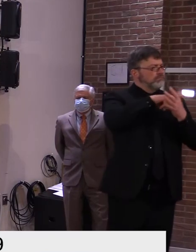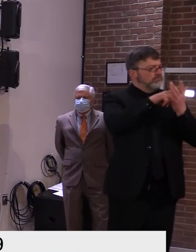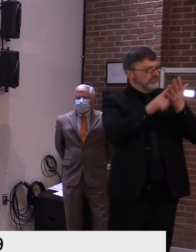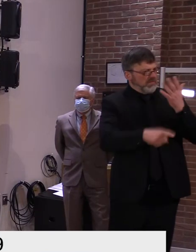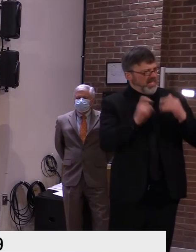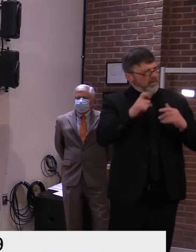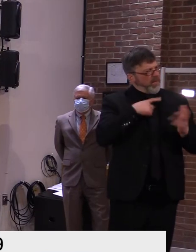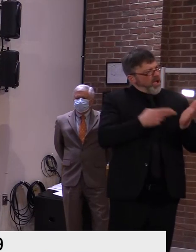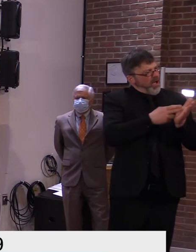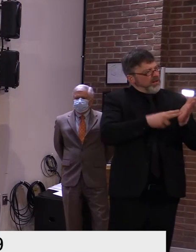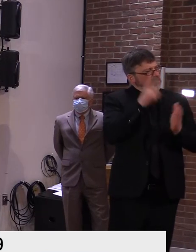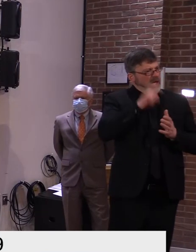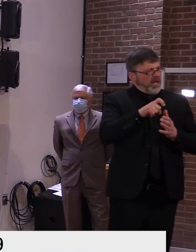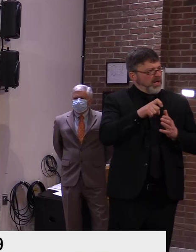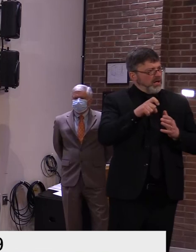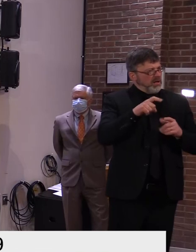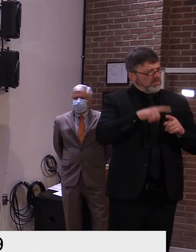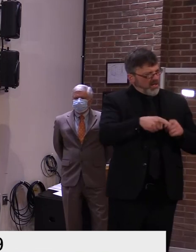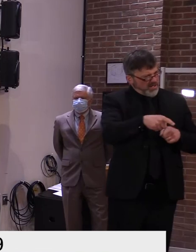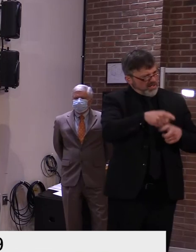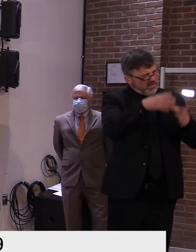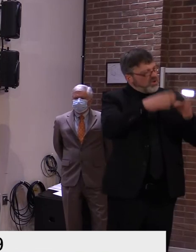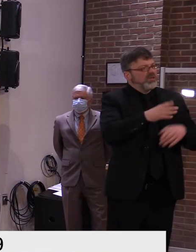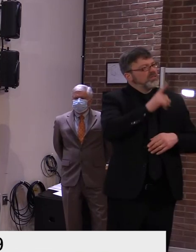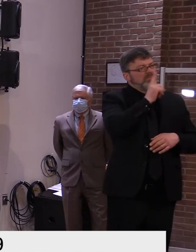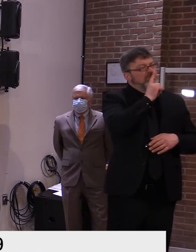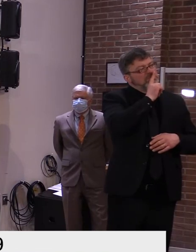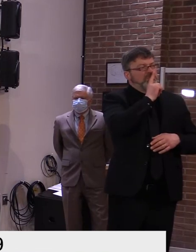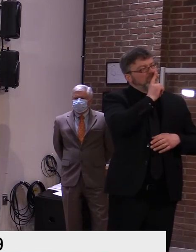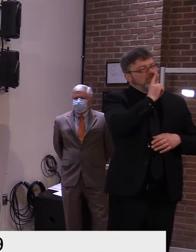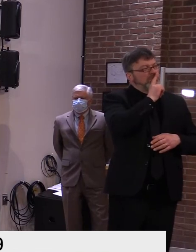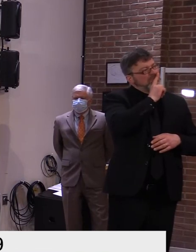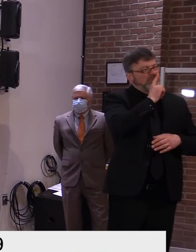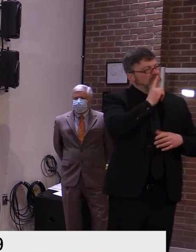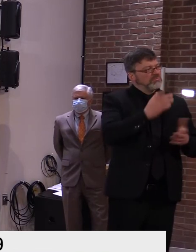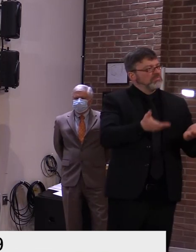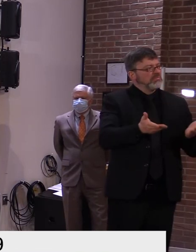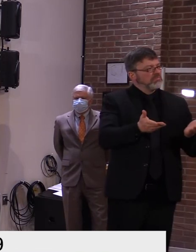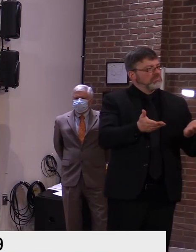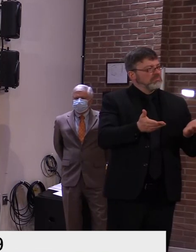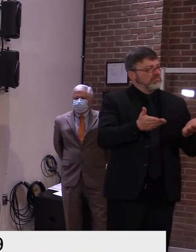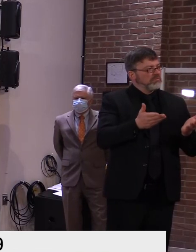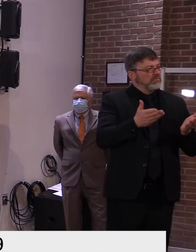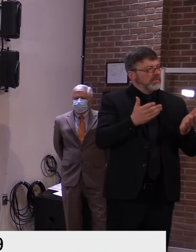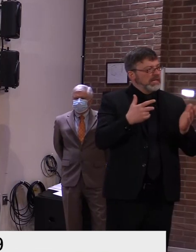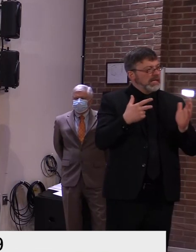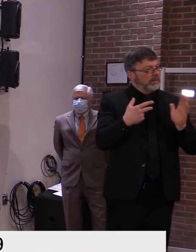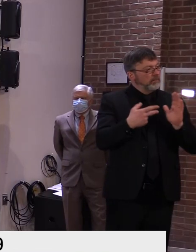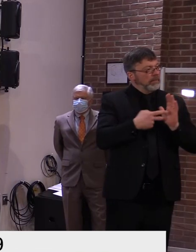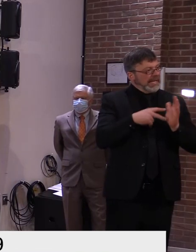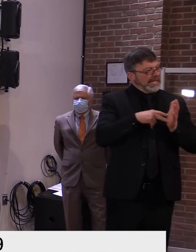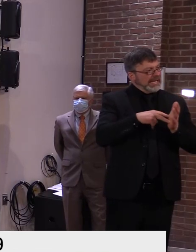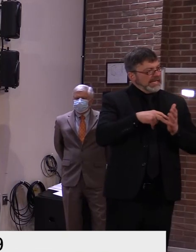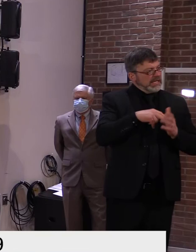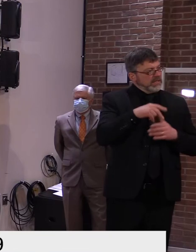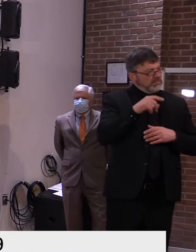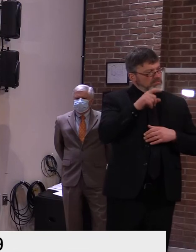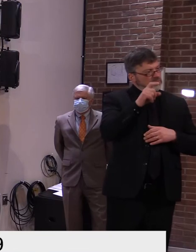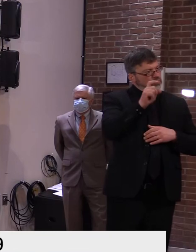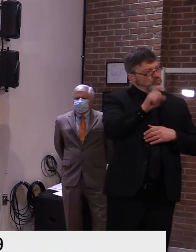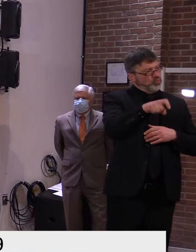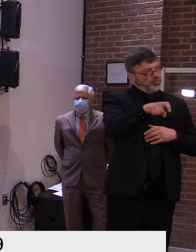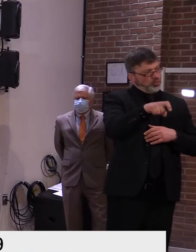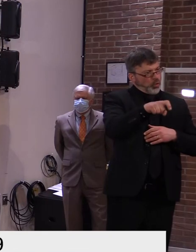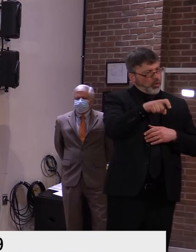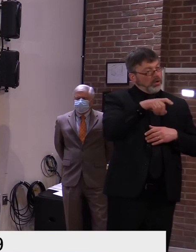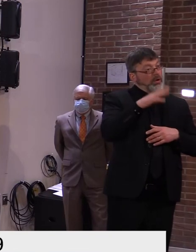to ask whenever they're arresting someone if that person is a member of the Vermont National Guard. And it seems that people are responding to the